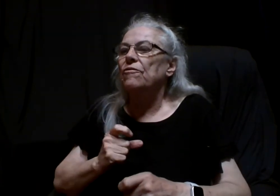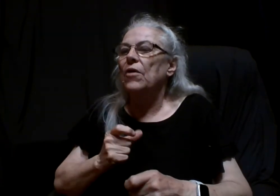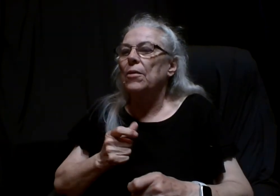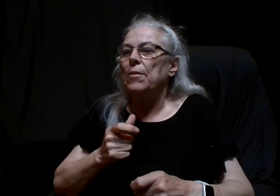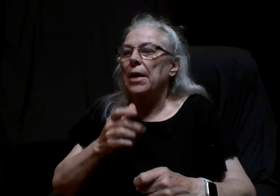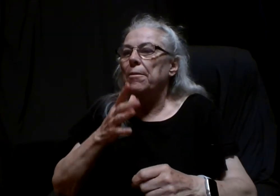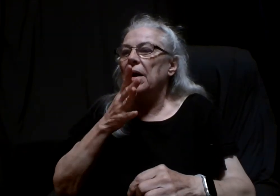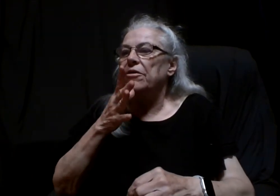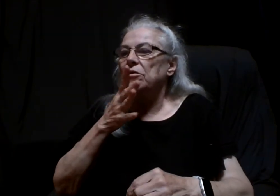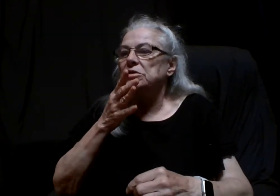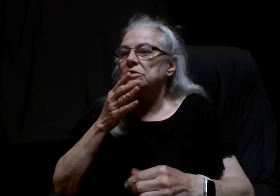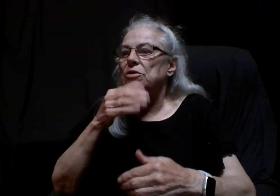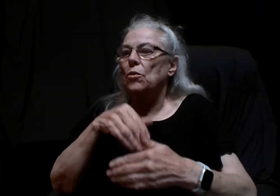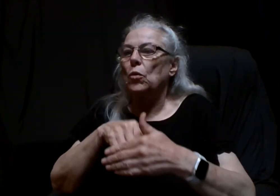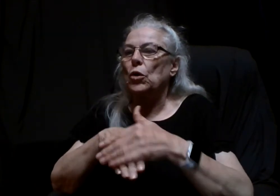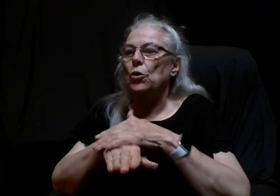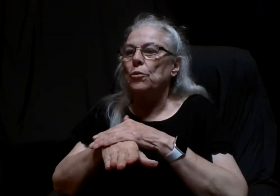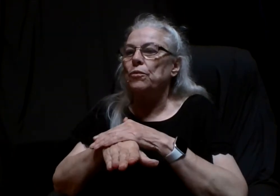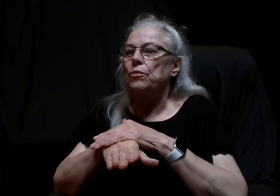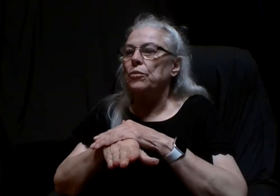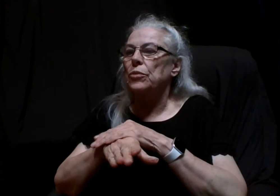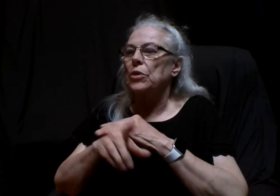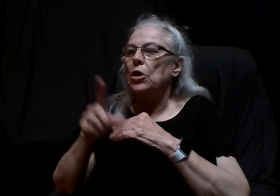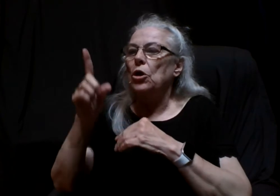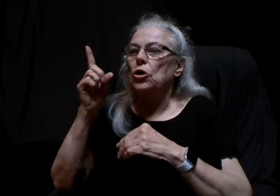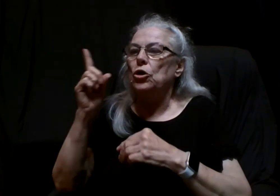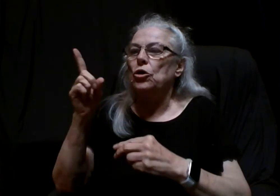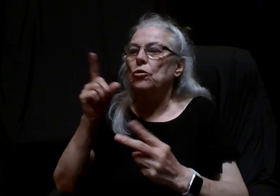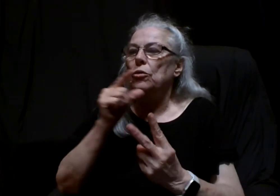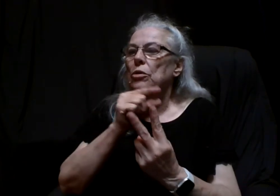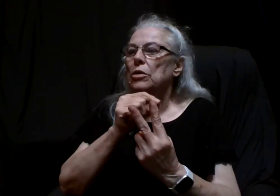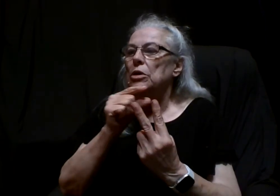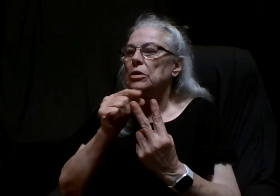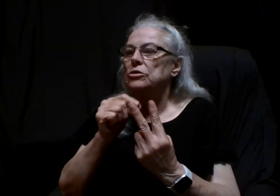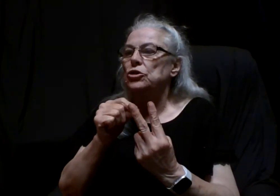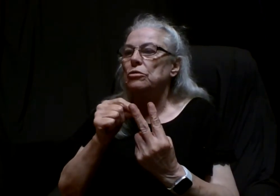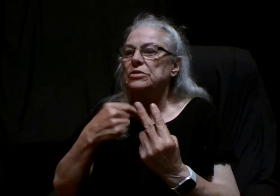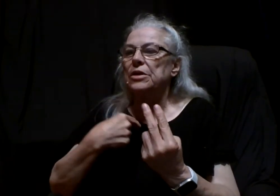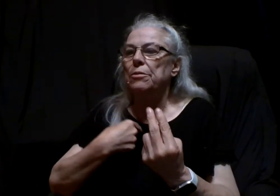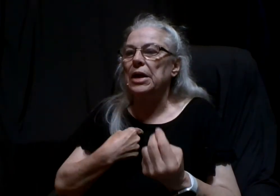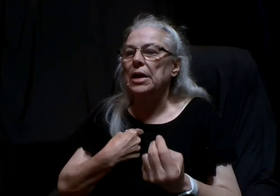From my mother's womb, you chosen me.